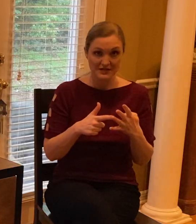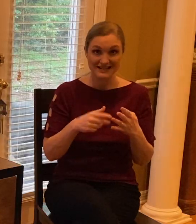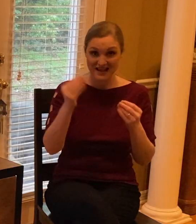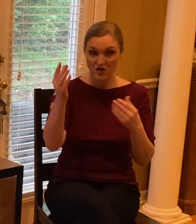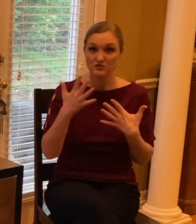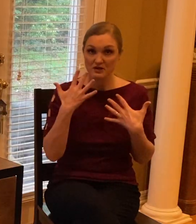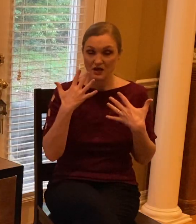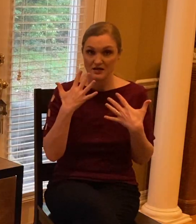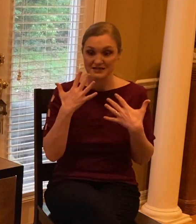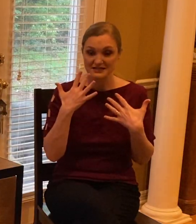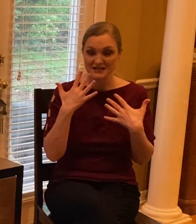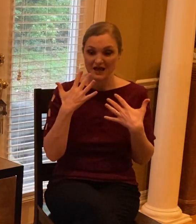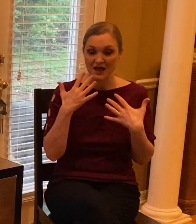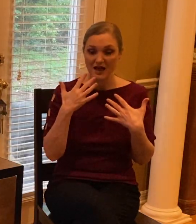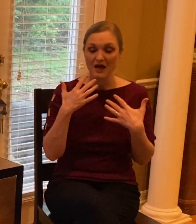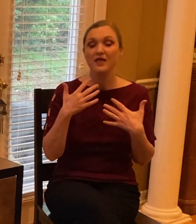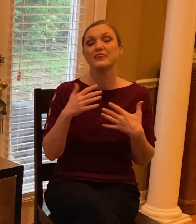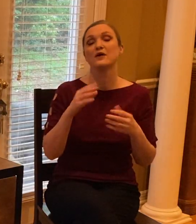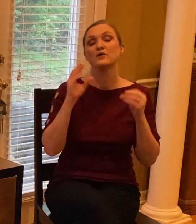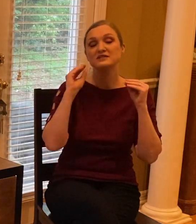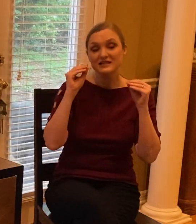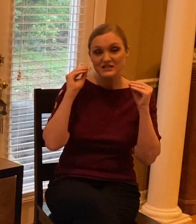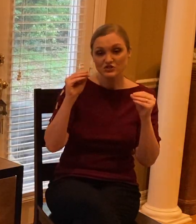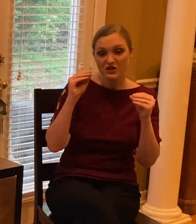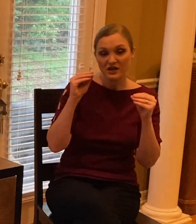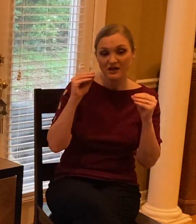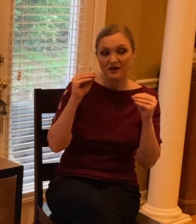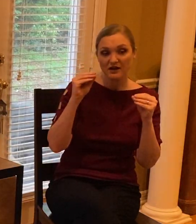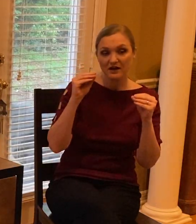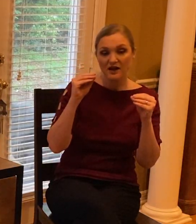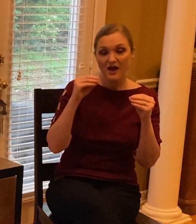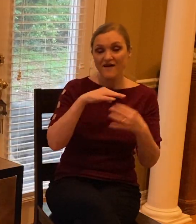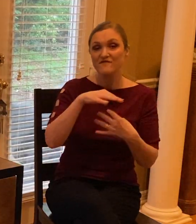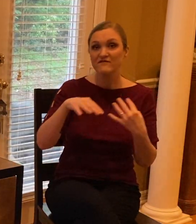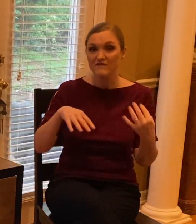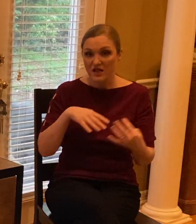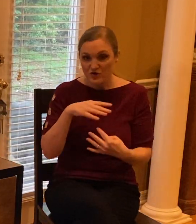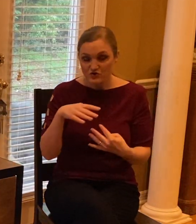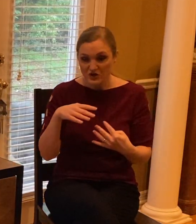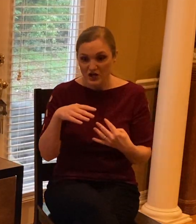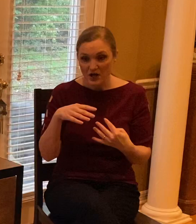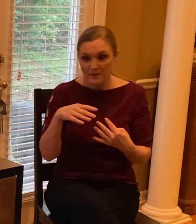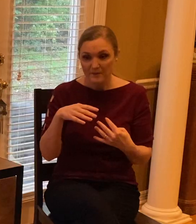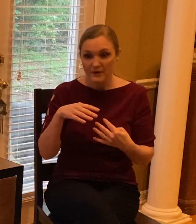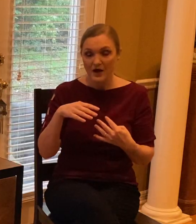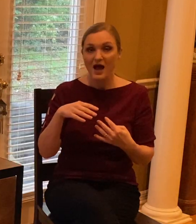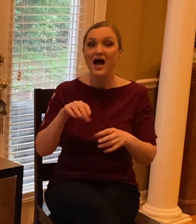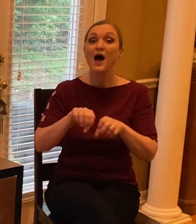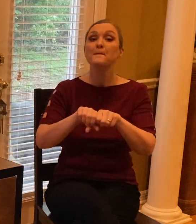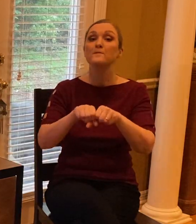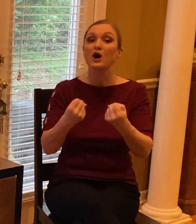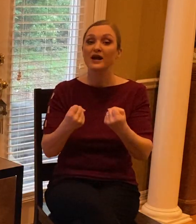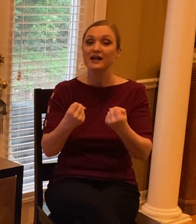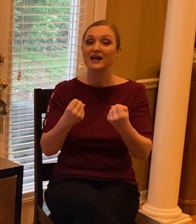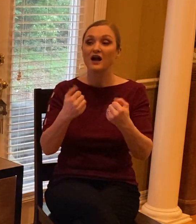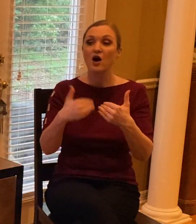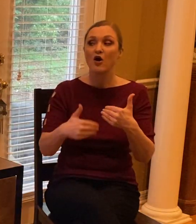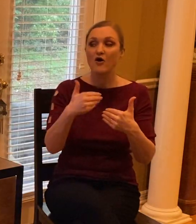that it says they were dedicated to the apostles' teaching. They were dedicated to the fellowship. And they were dedicated to the breaking of